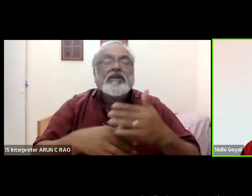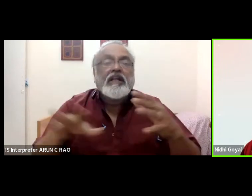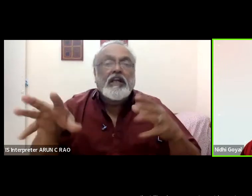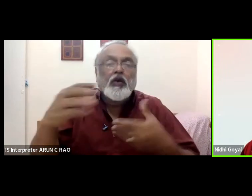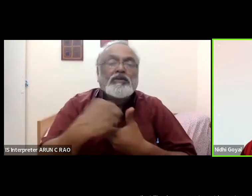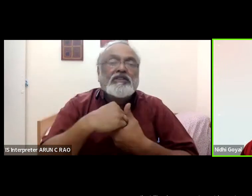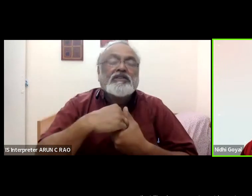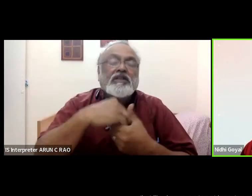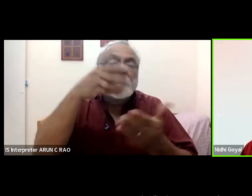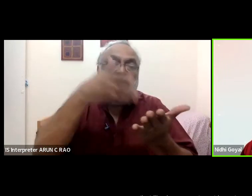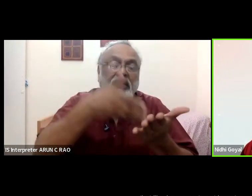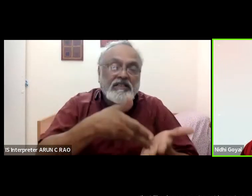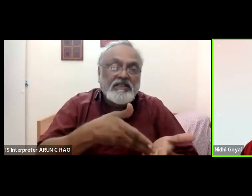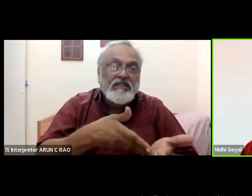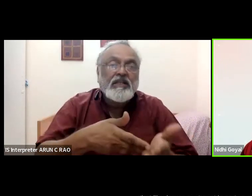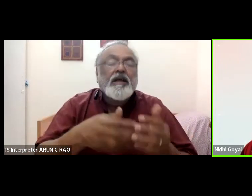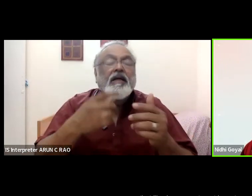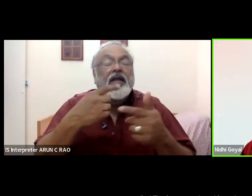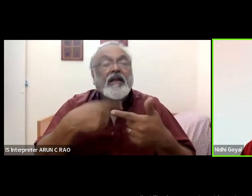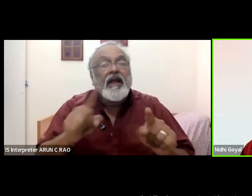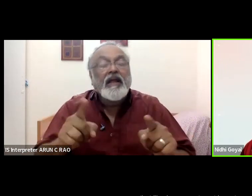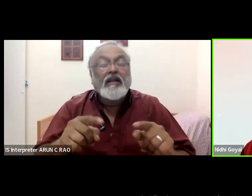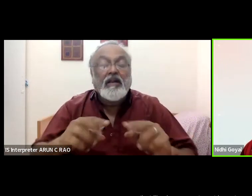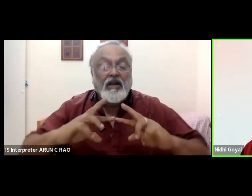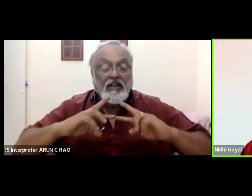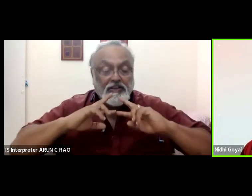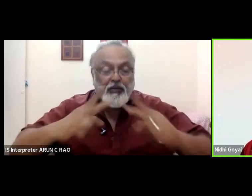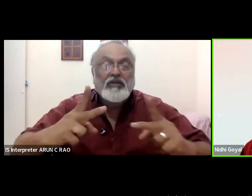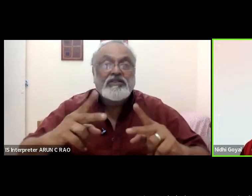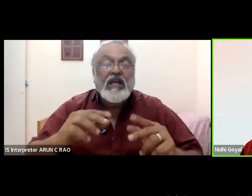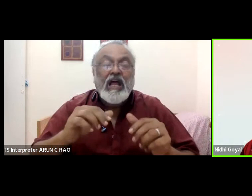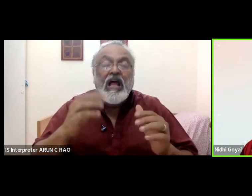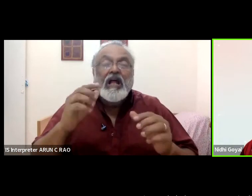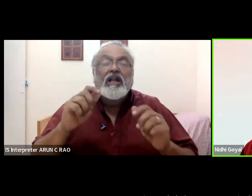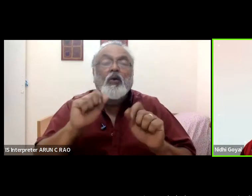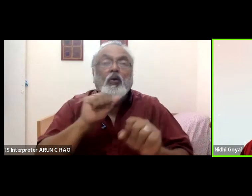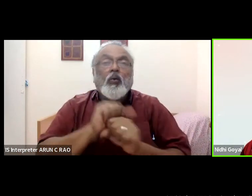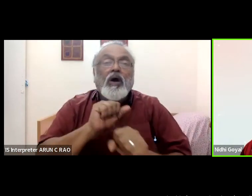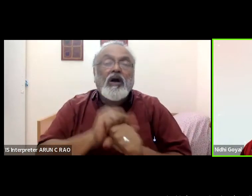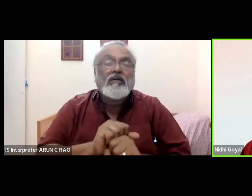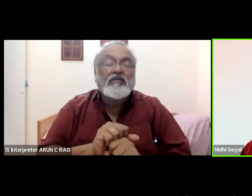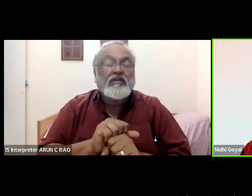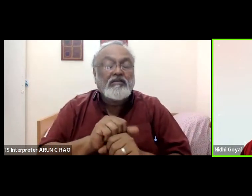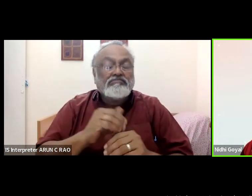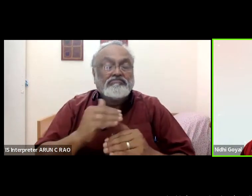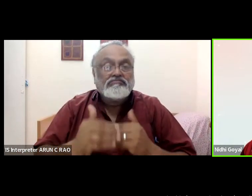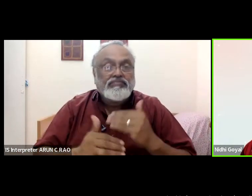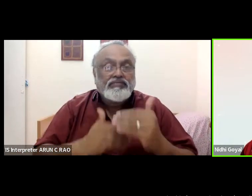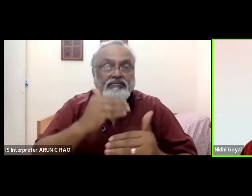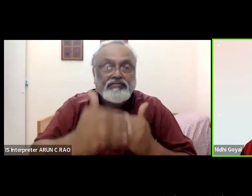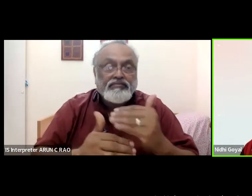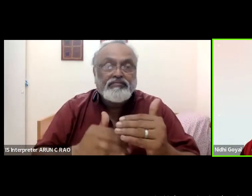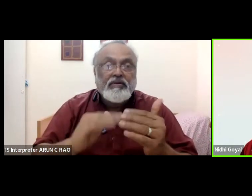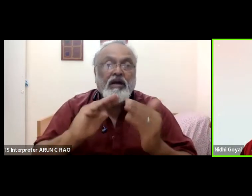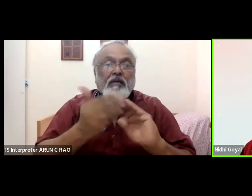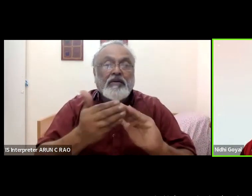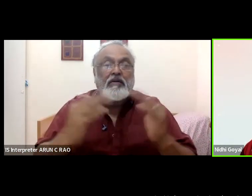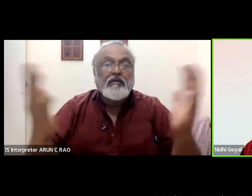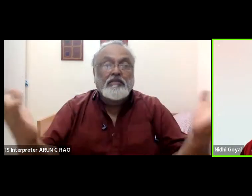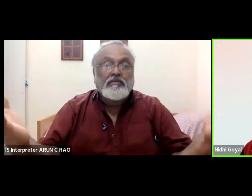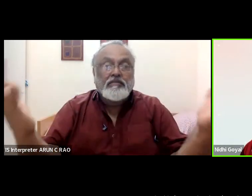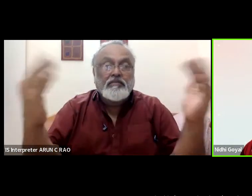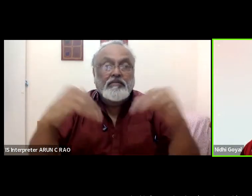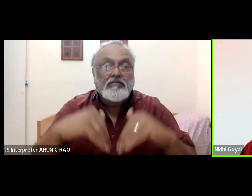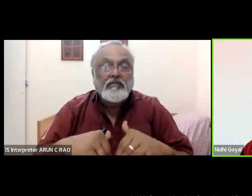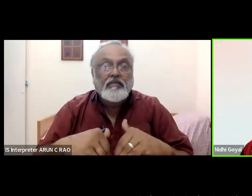mechanisms, systems, and action plan can be developed to achieve urbanization, urban planning and development, which is sensitive